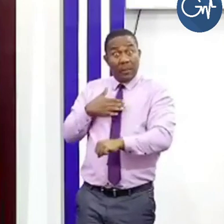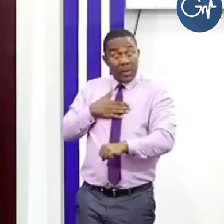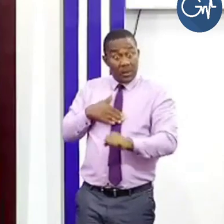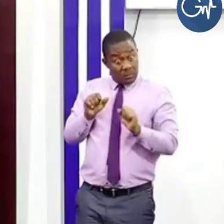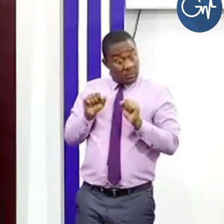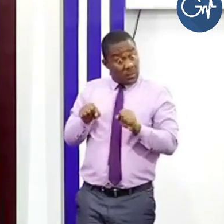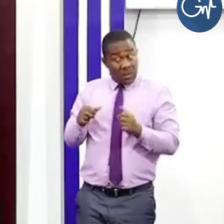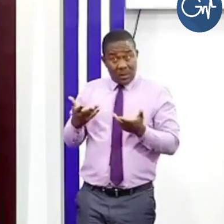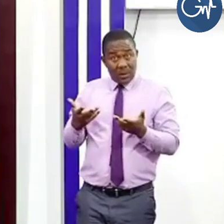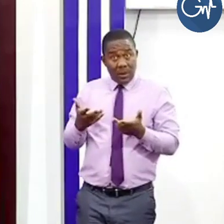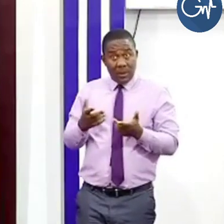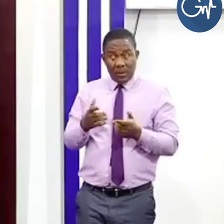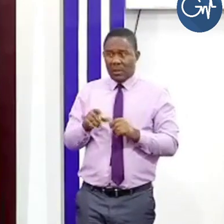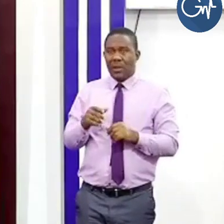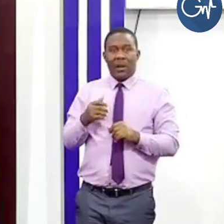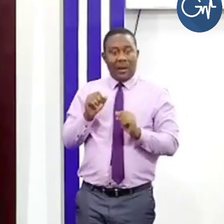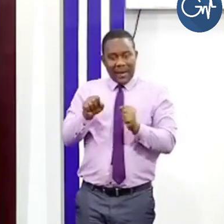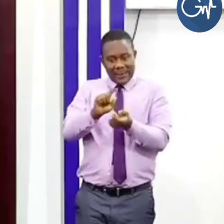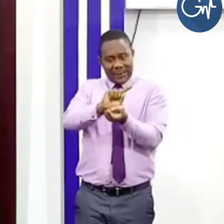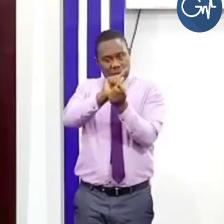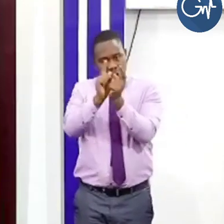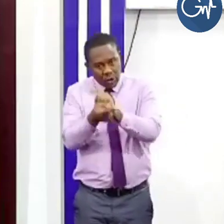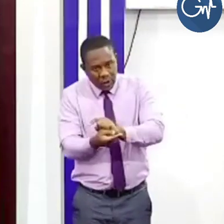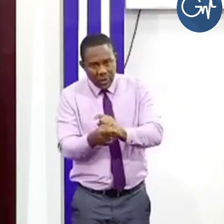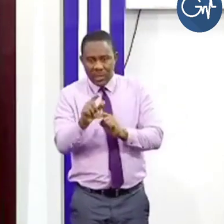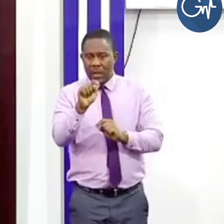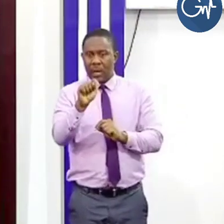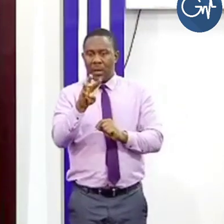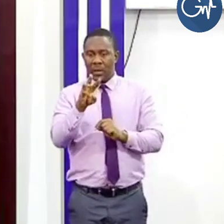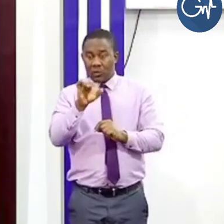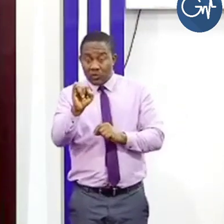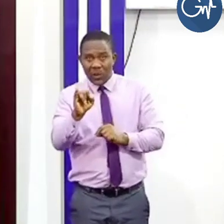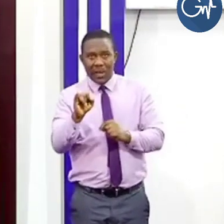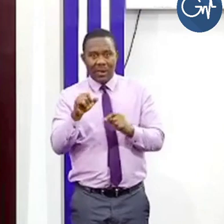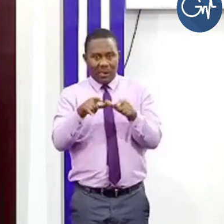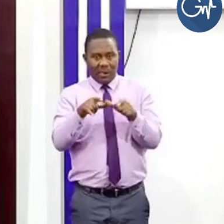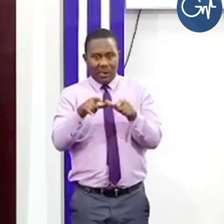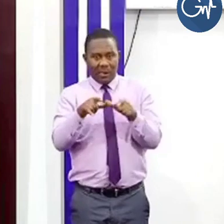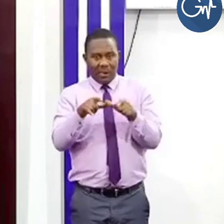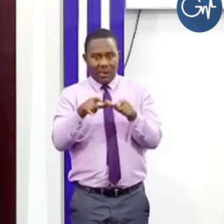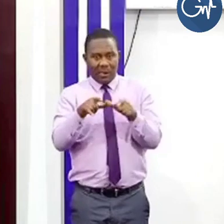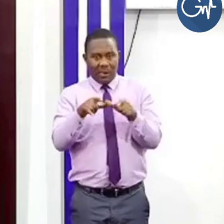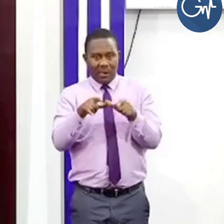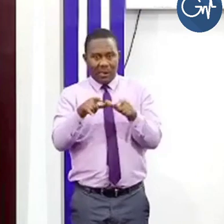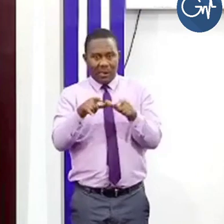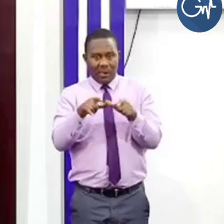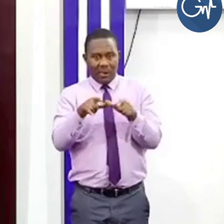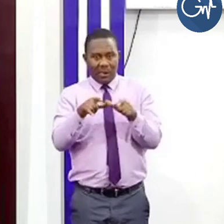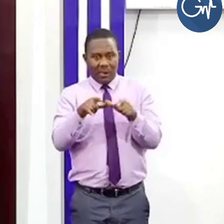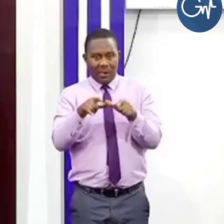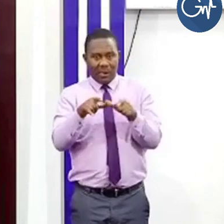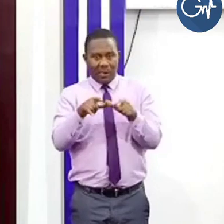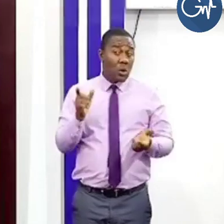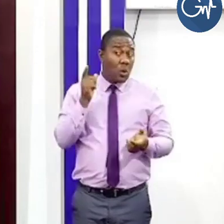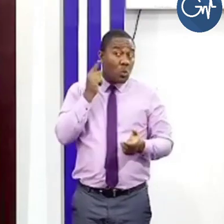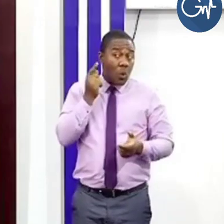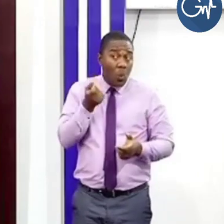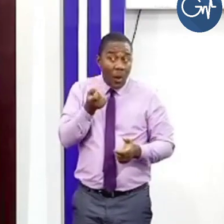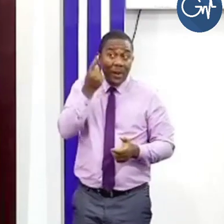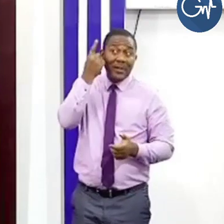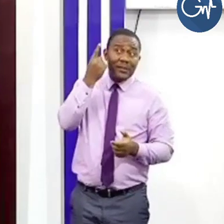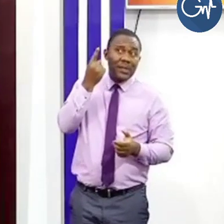know, translate that in the local language, especially tree, so that then people who are also listening, especially those who